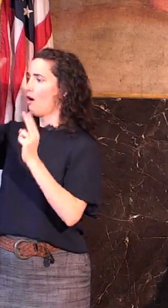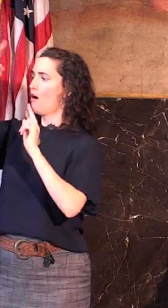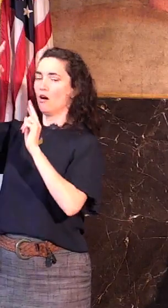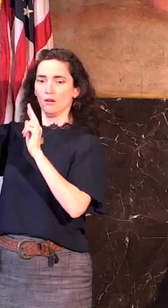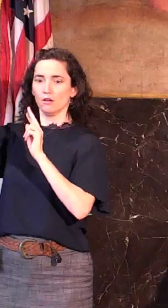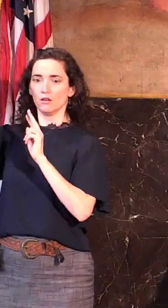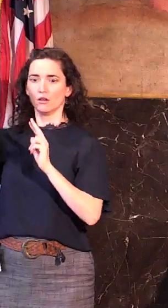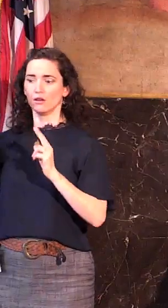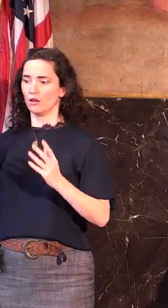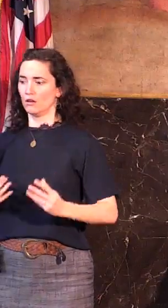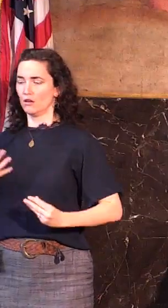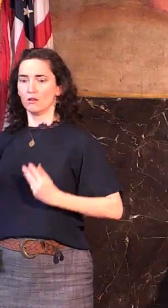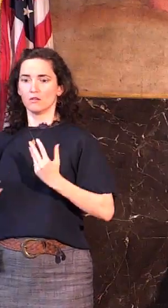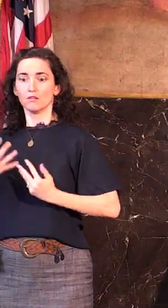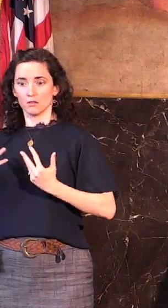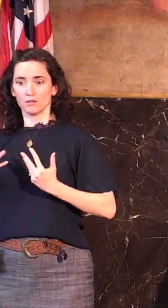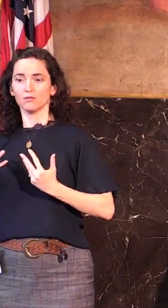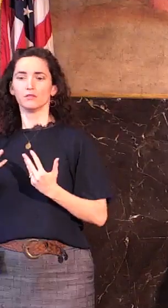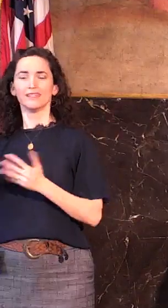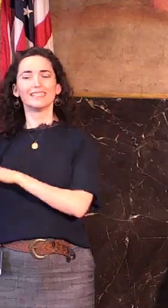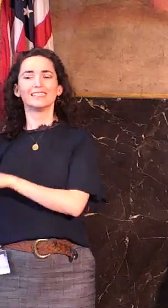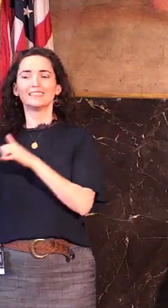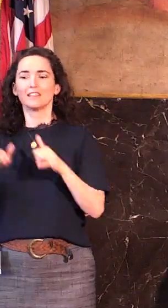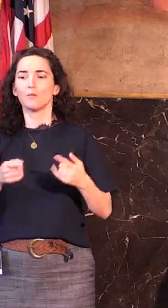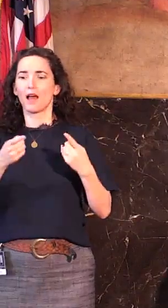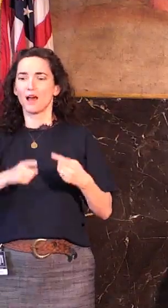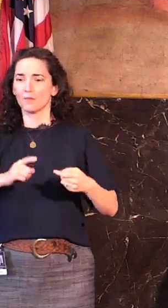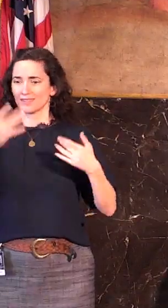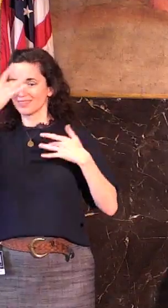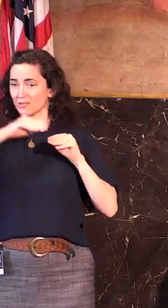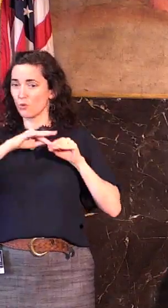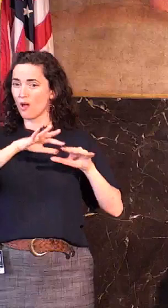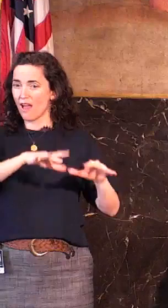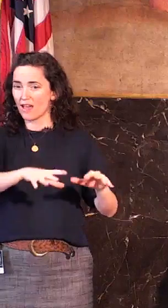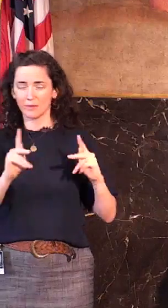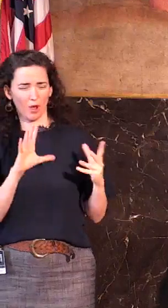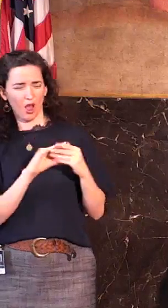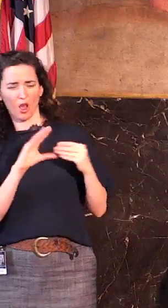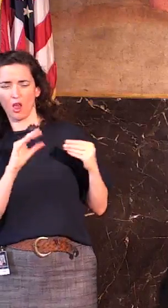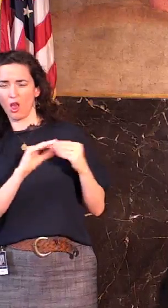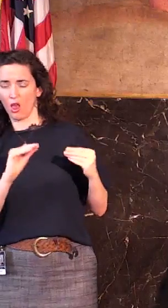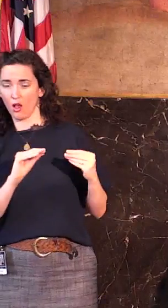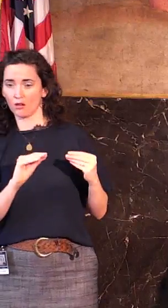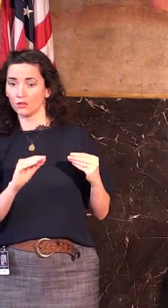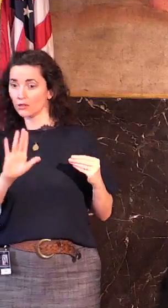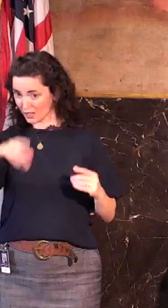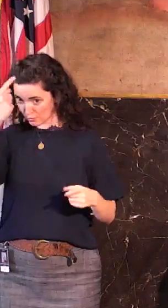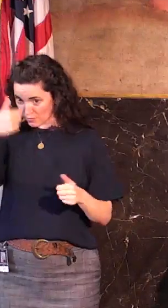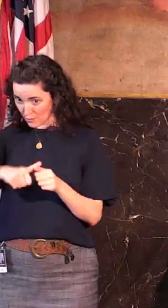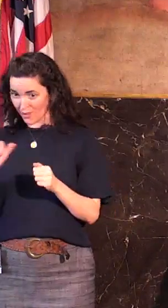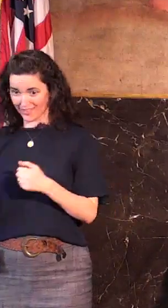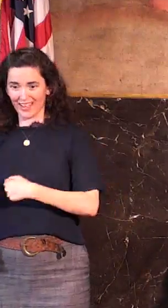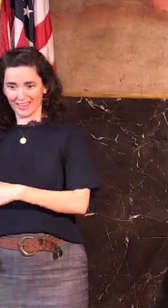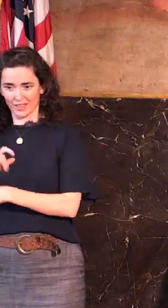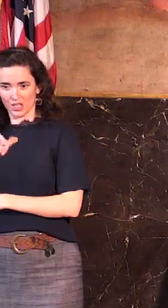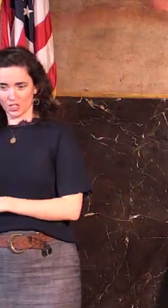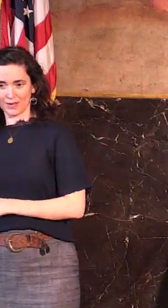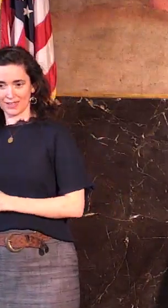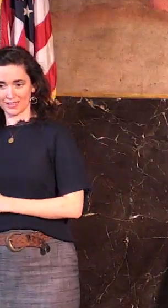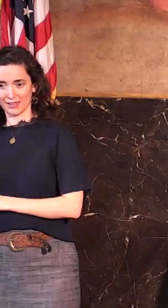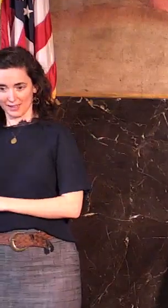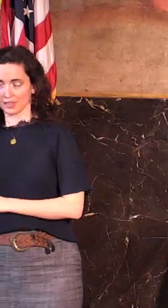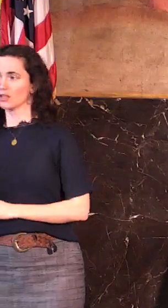misconceptions and so forth about the pandemic. And I remember on January the 6th last year, I watched what was happening and it came in to do a